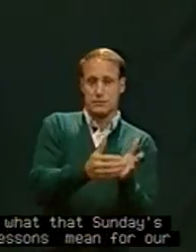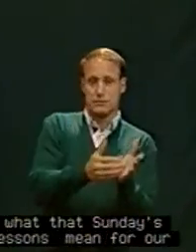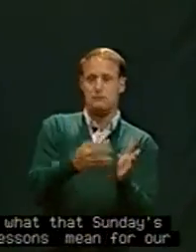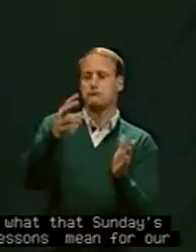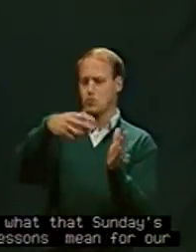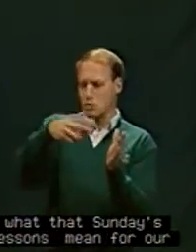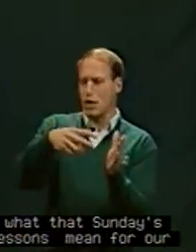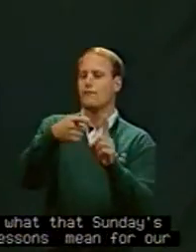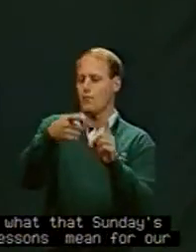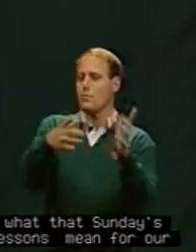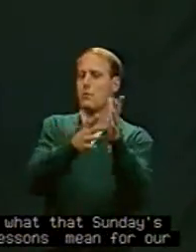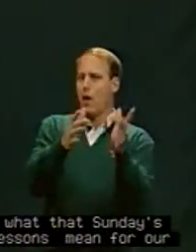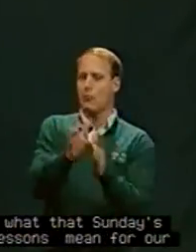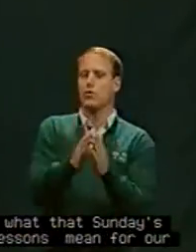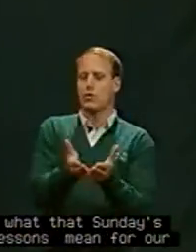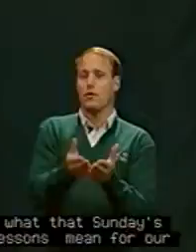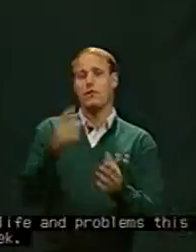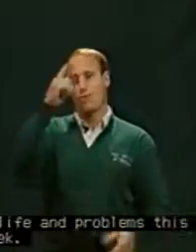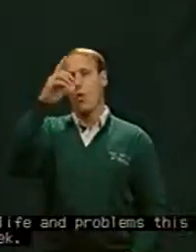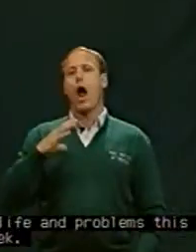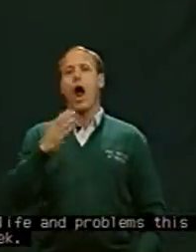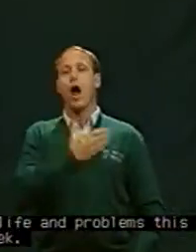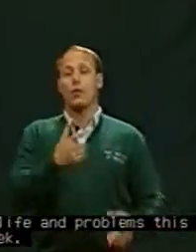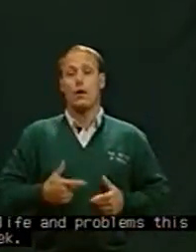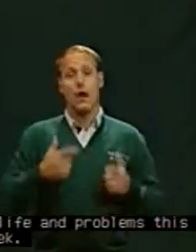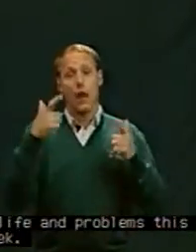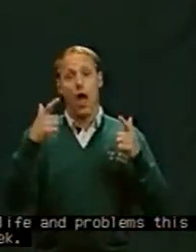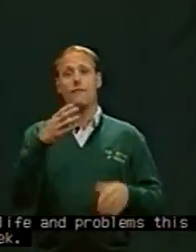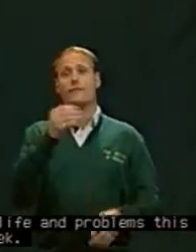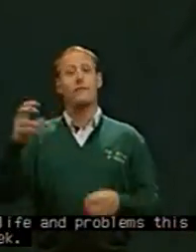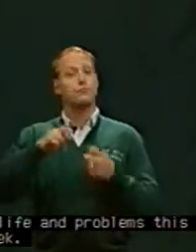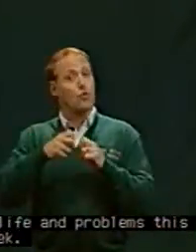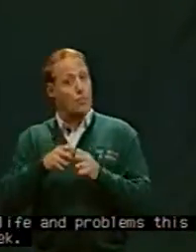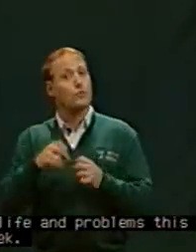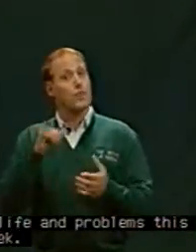What that Sunday's lessons mean for our life and problems this week.